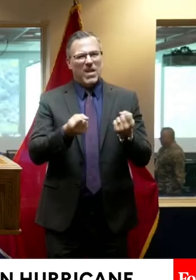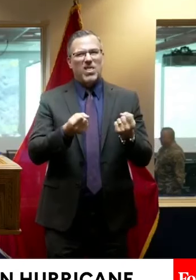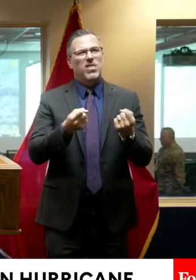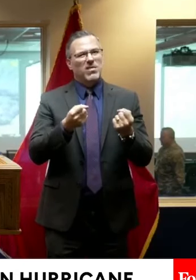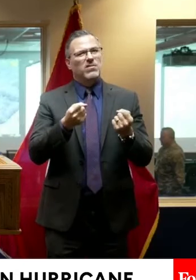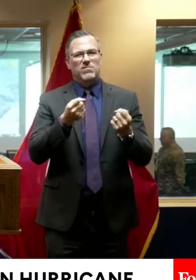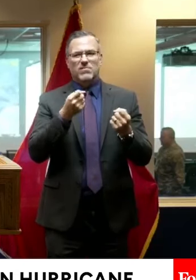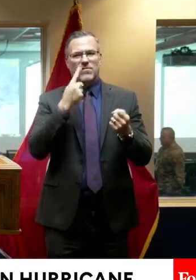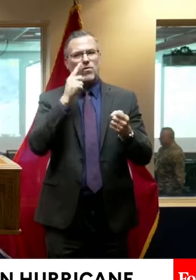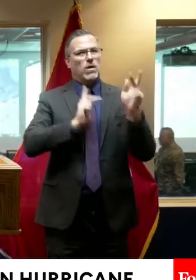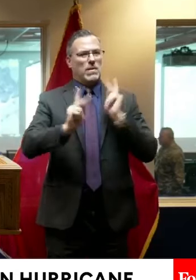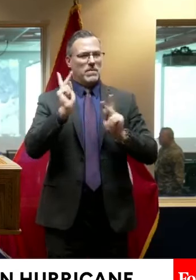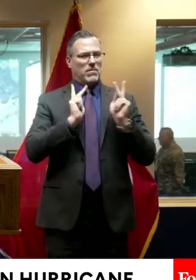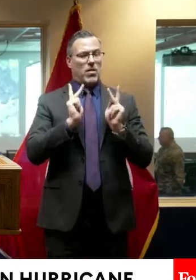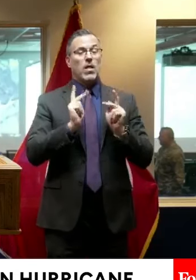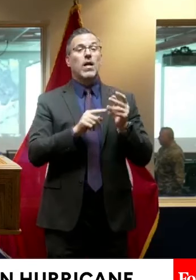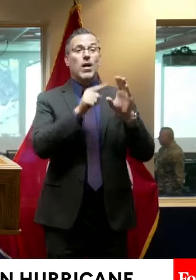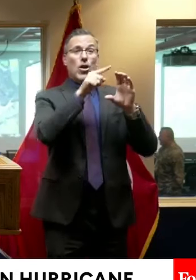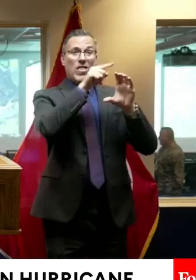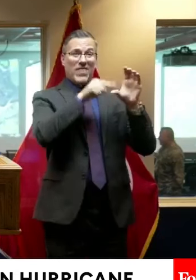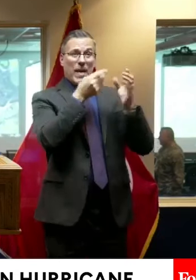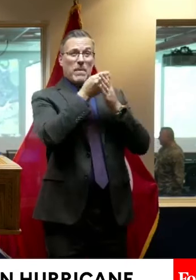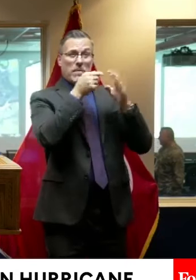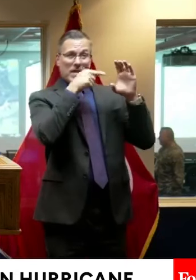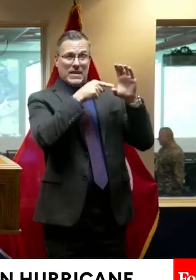citizenry. A portion of those dollars will be